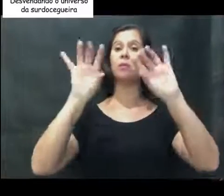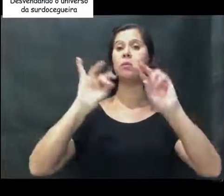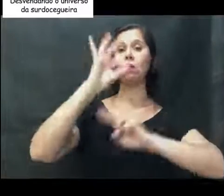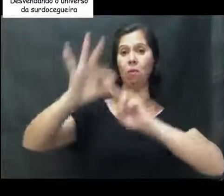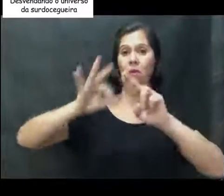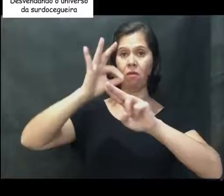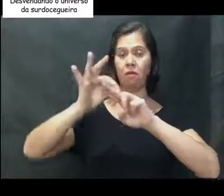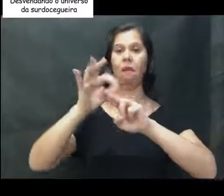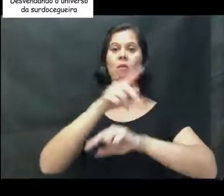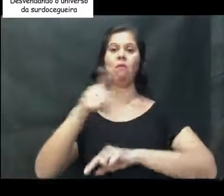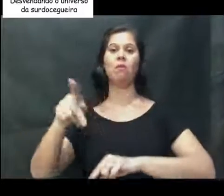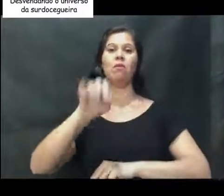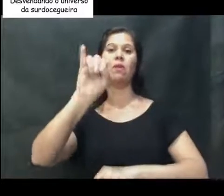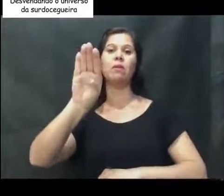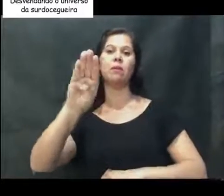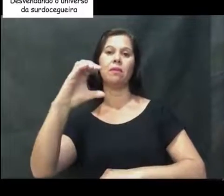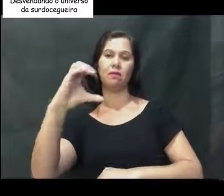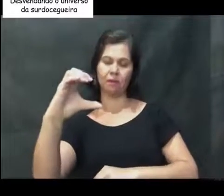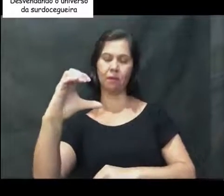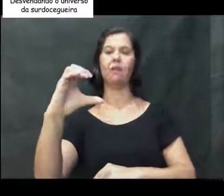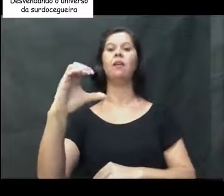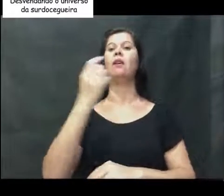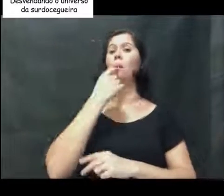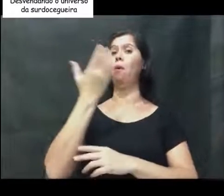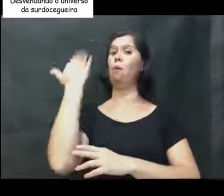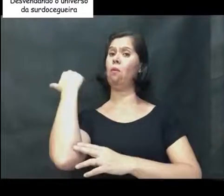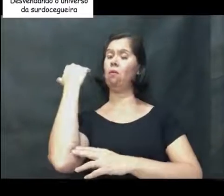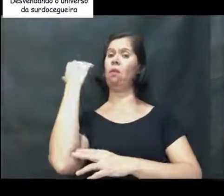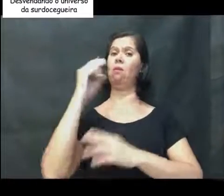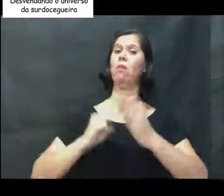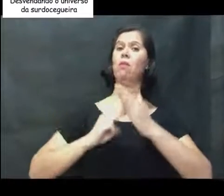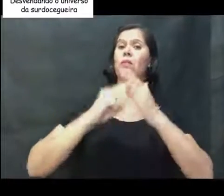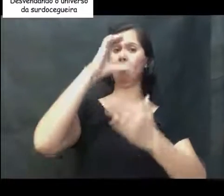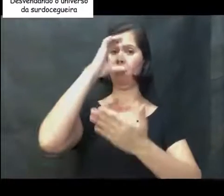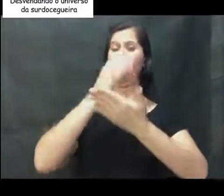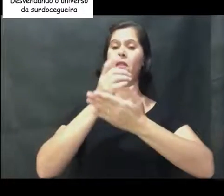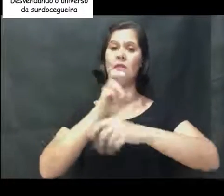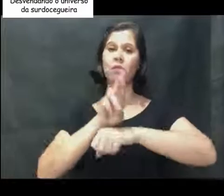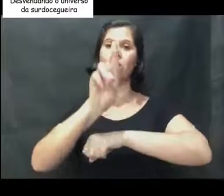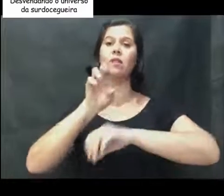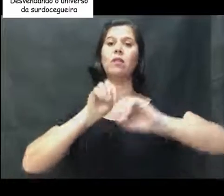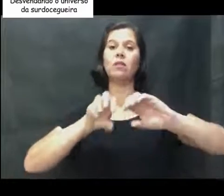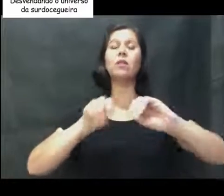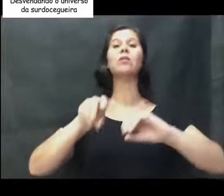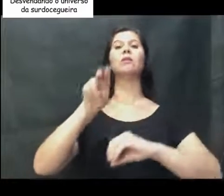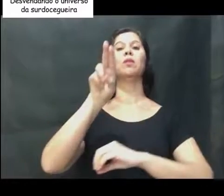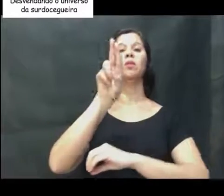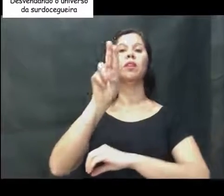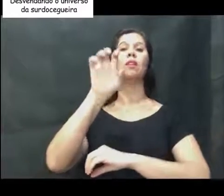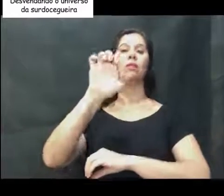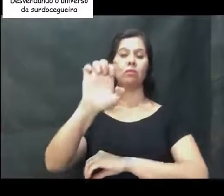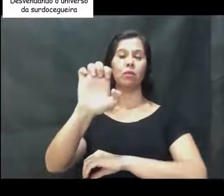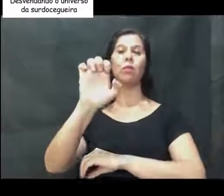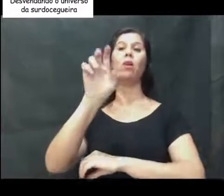from UFSCar. I am a teacher at Benjamin Constant Institute, and recently I defended my doctoral thesis in education